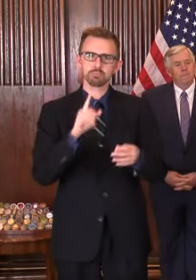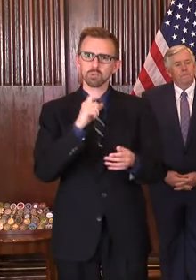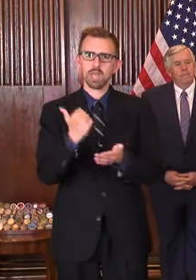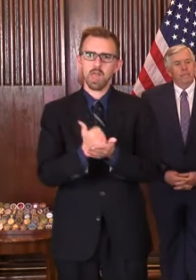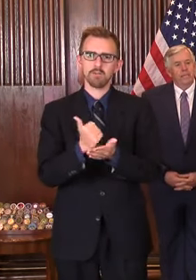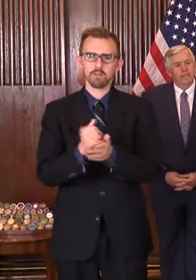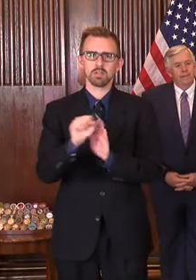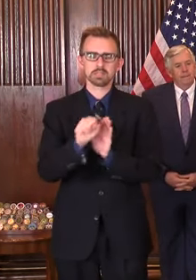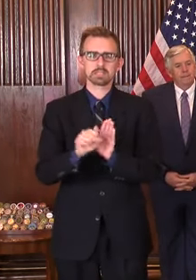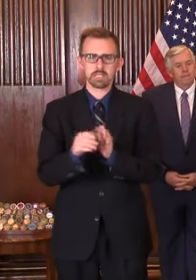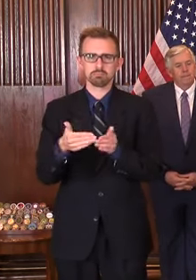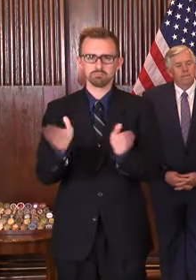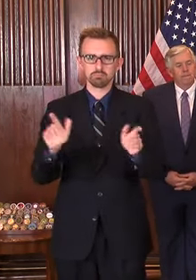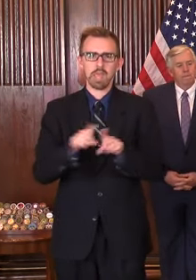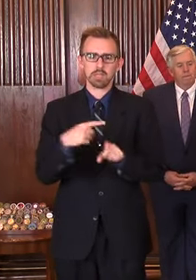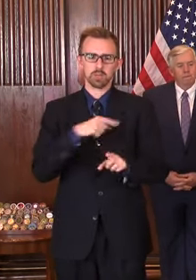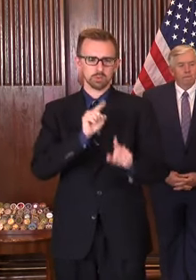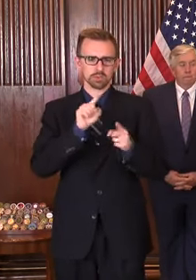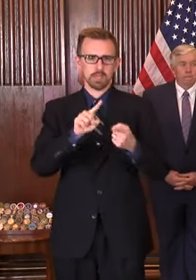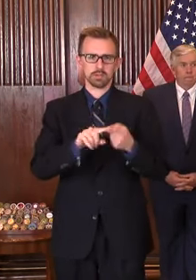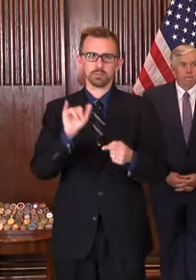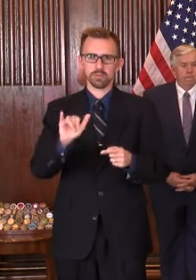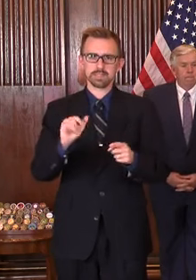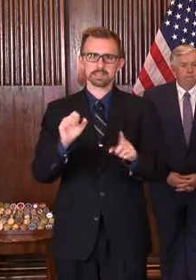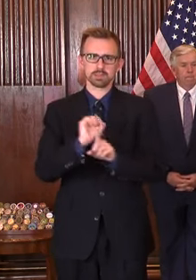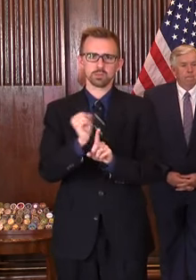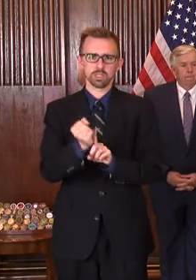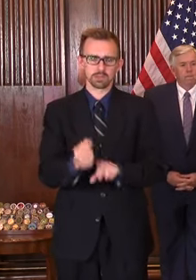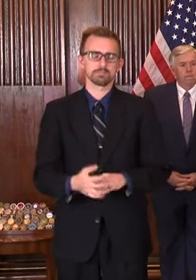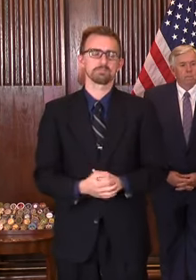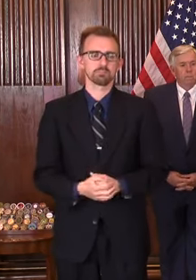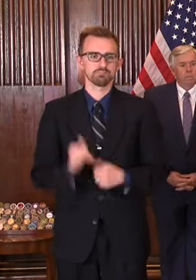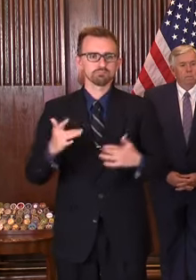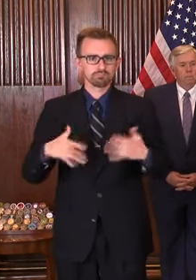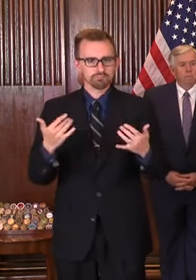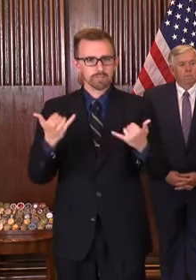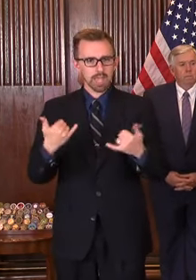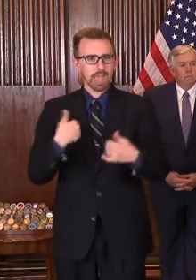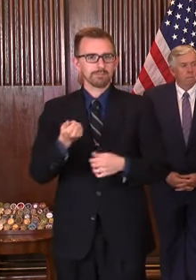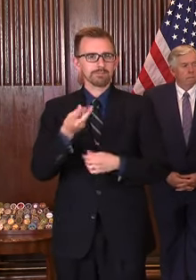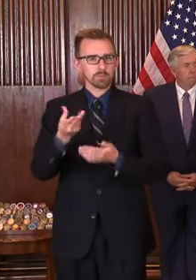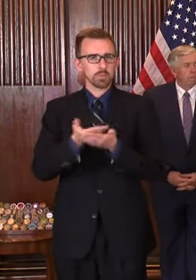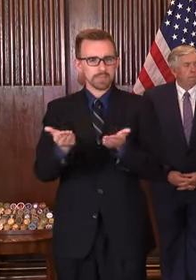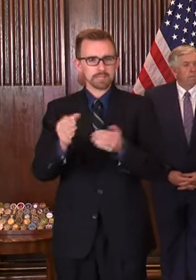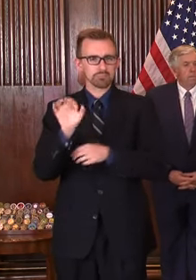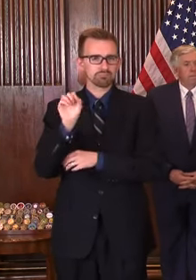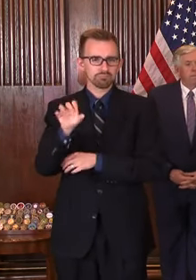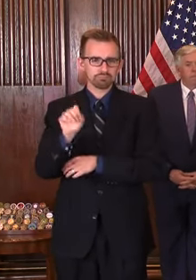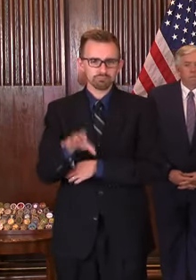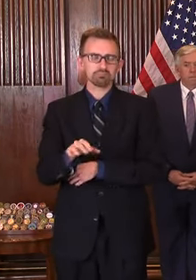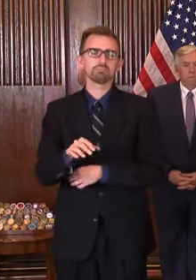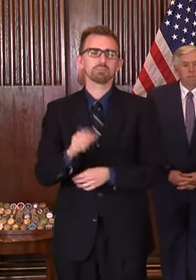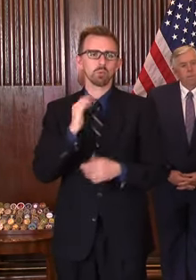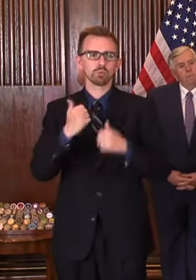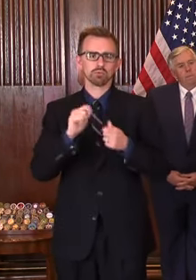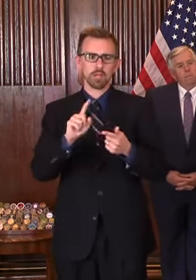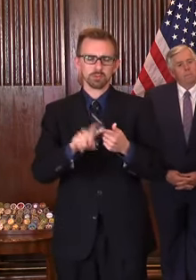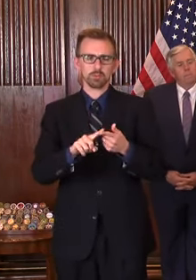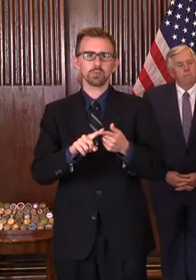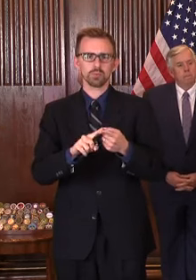state as we've responded to this event. I'm excited today to talk about a few things that we're doing to